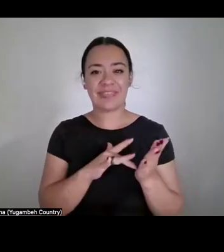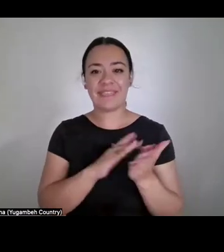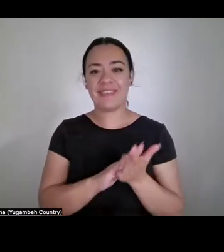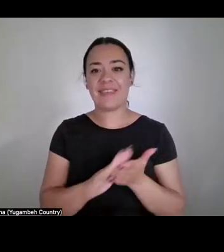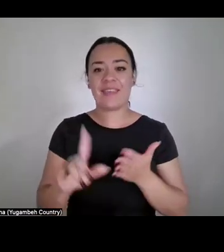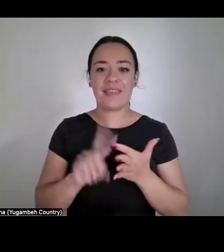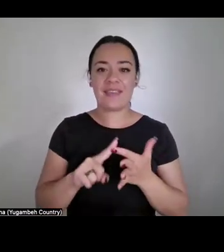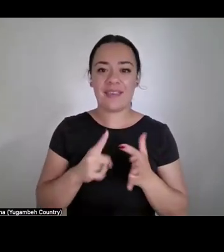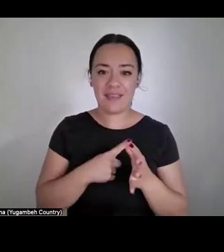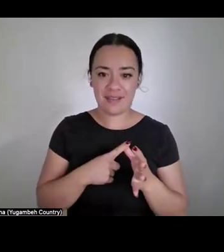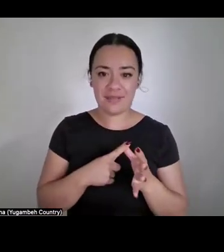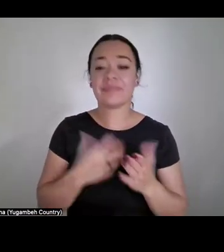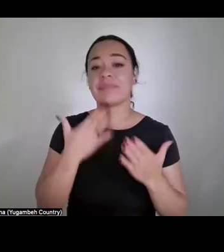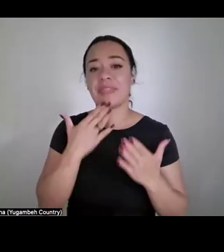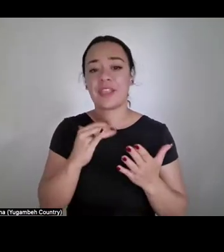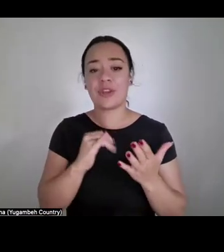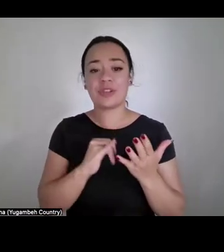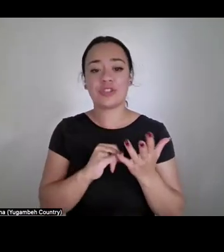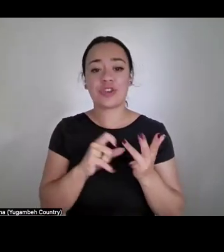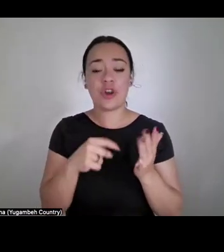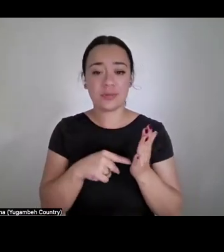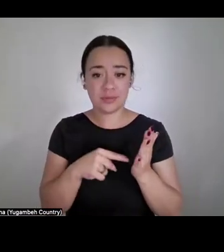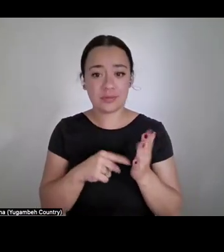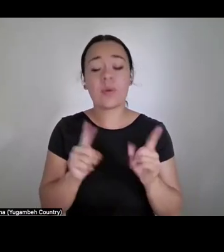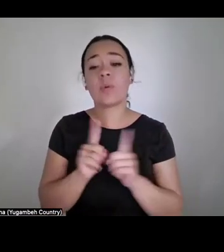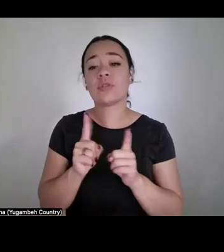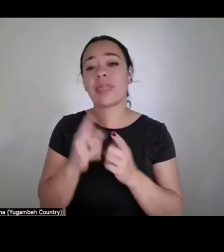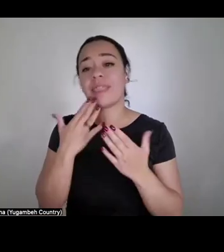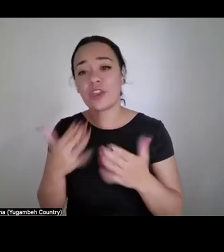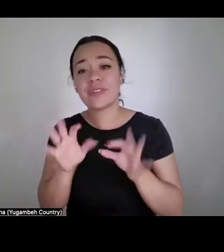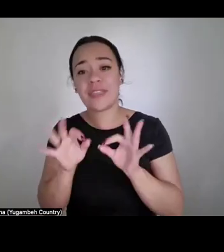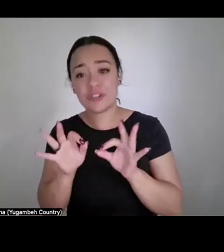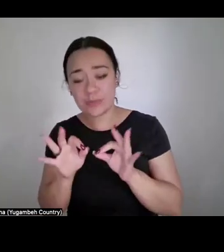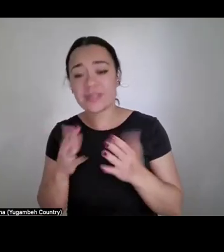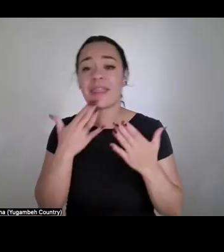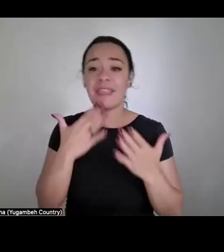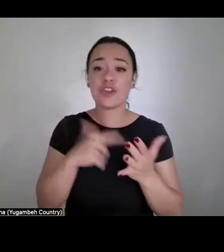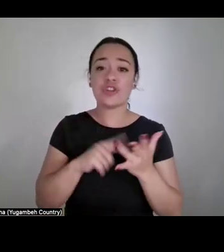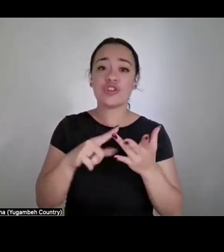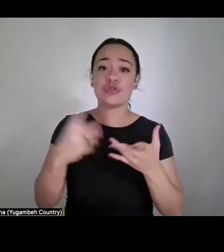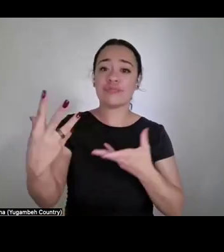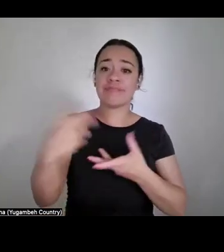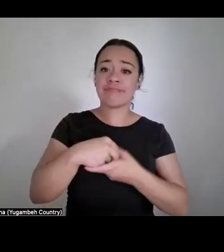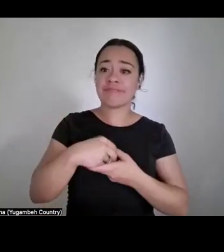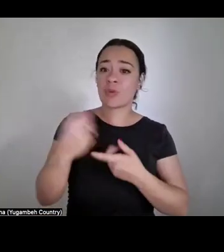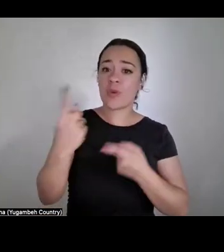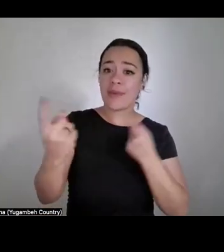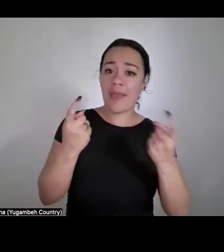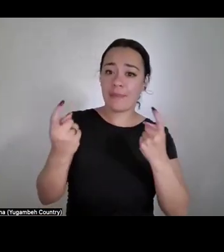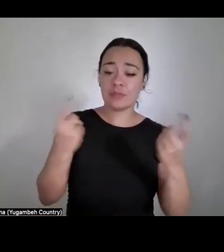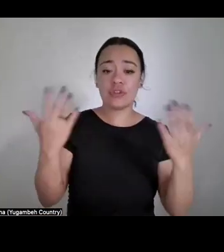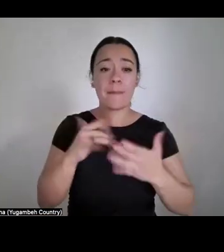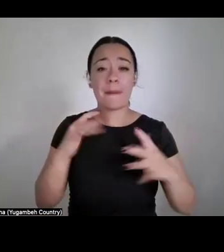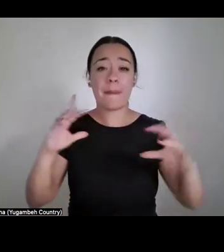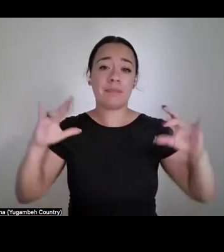Thank you, Scott, Amy, and for the interpreters, and thank you to the participants. Maybe, Fia, I think maybe we should Yeah.